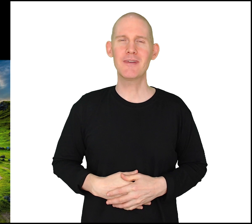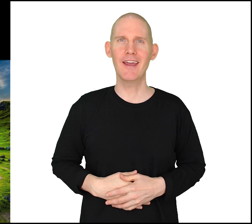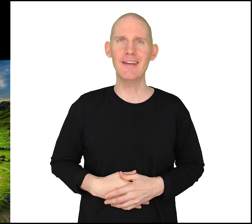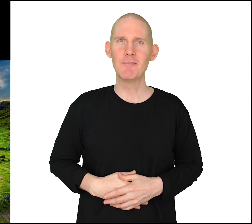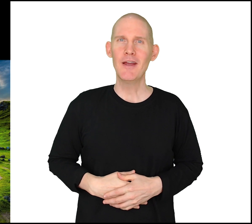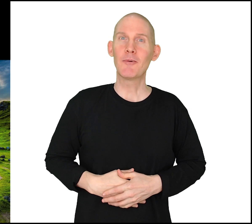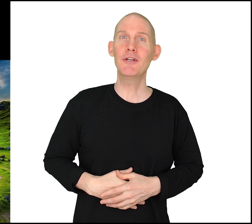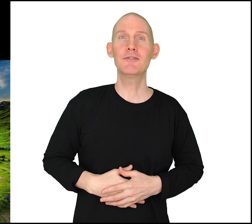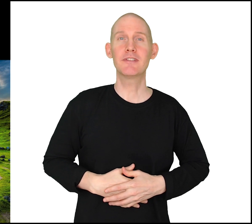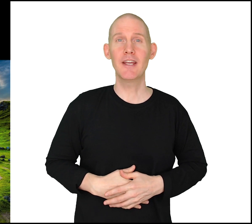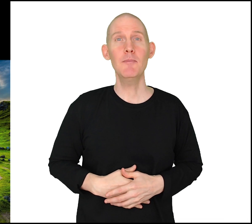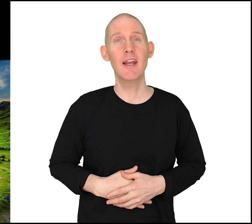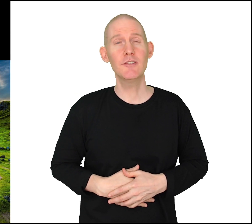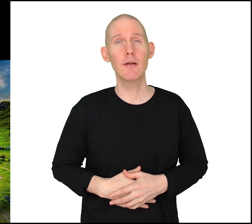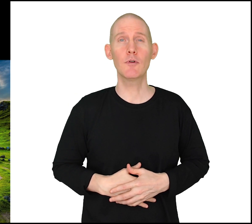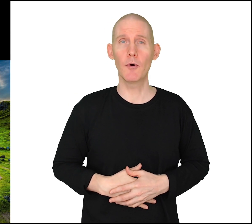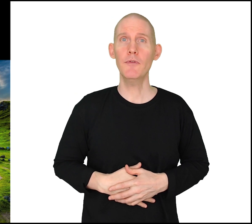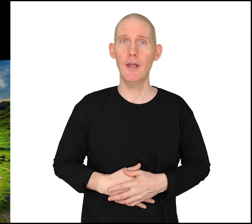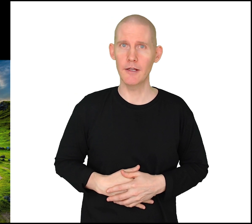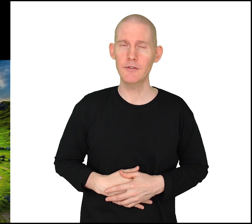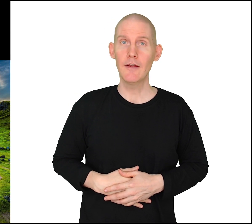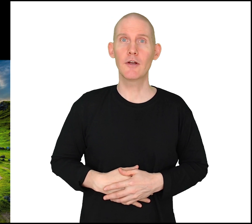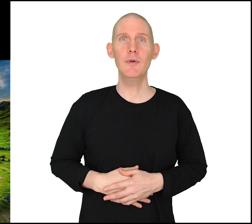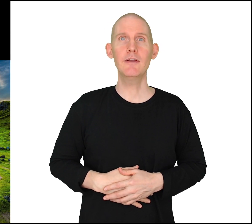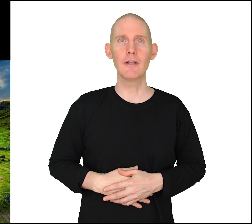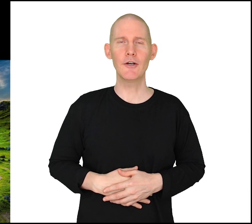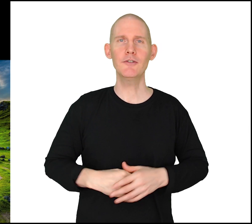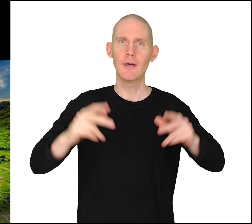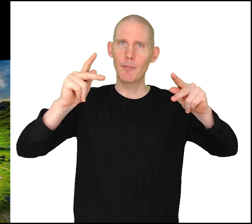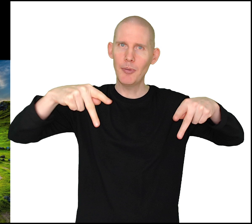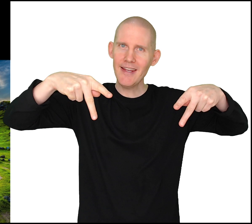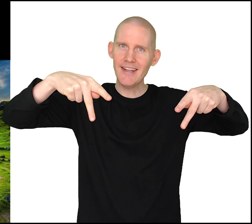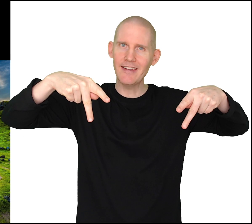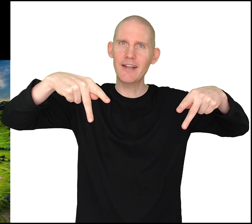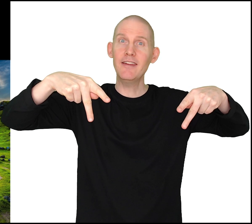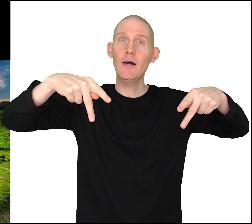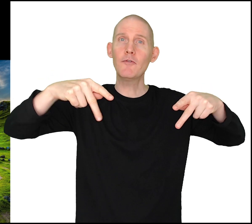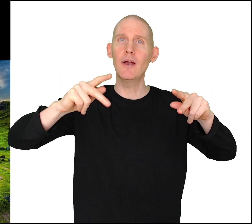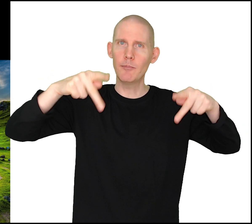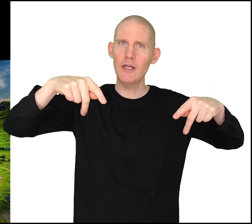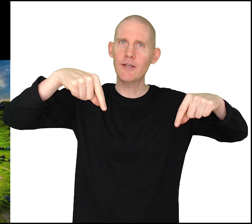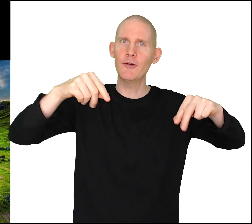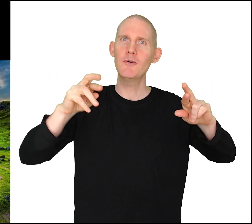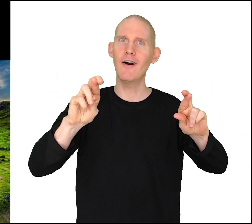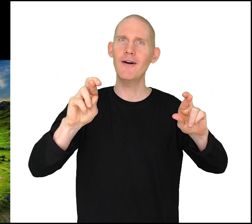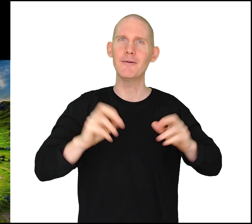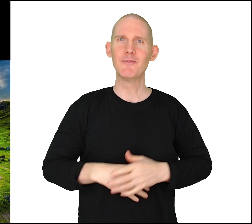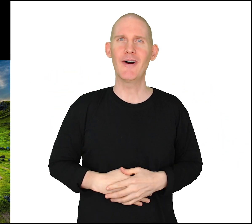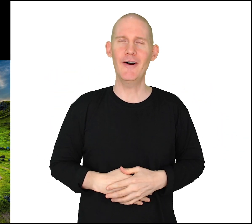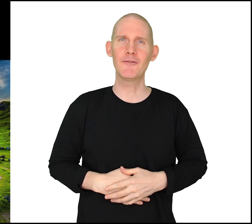Okay, we're going to use the same hand shapes for both hands. They're going to be the letters P, like in the alphabet, P, Q, R. All right,